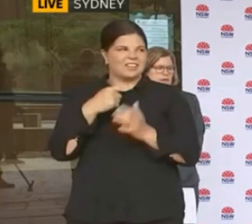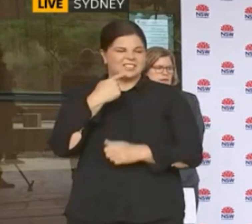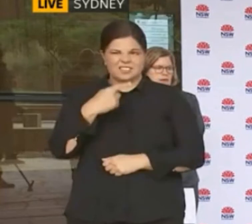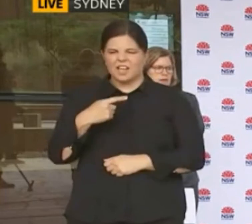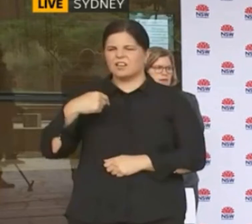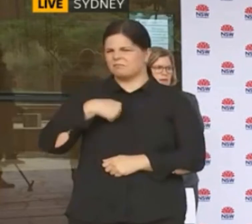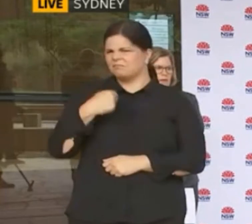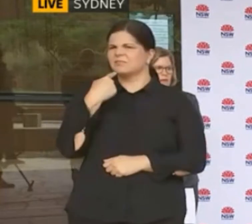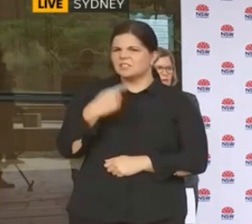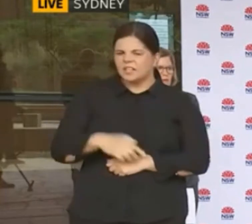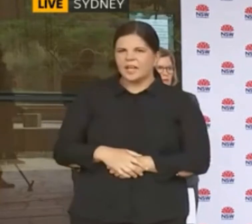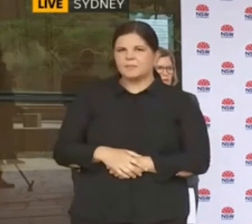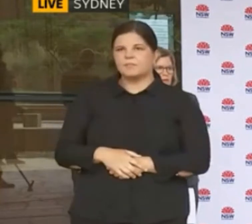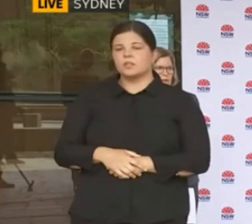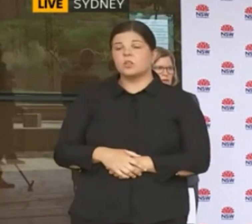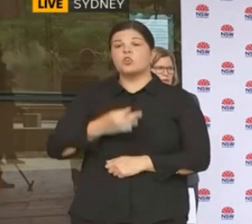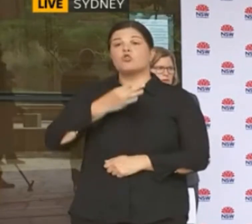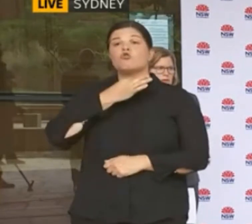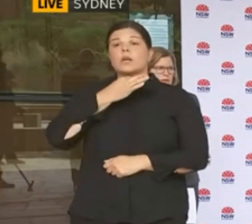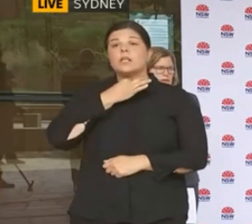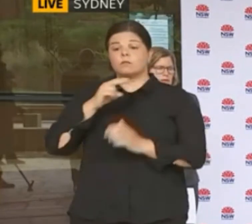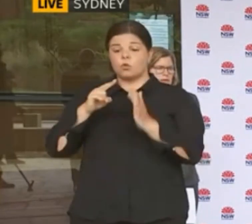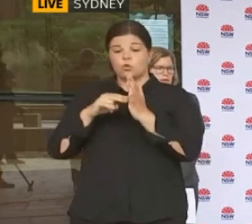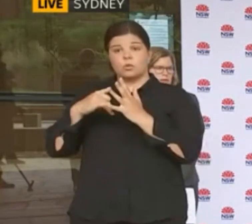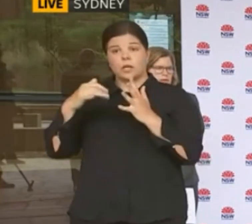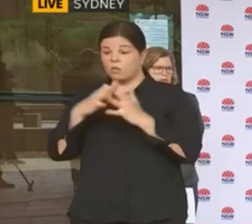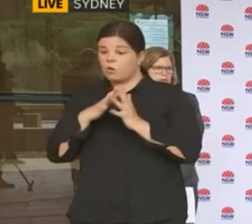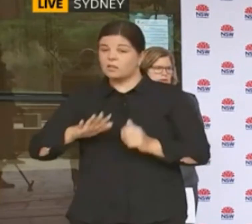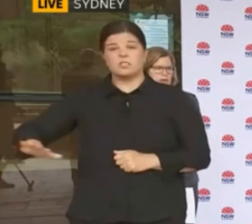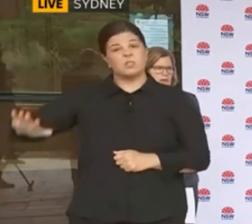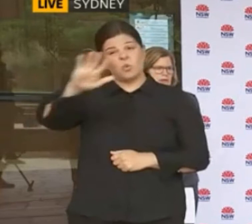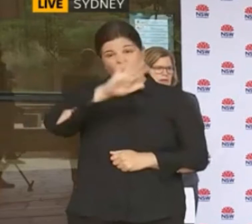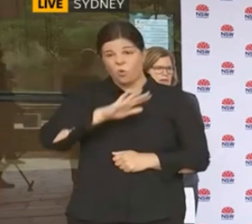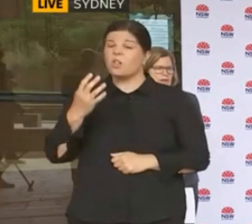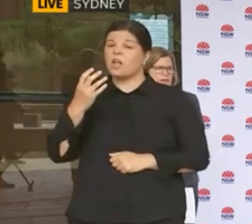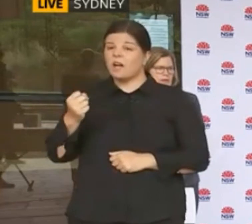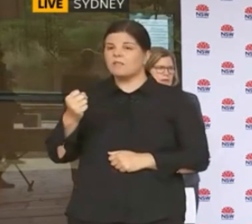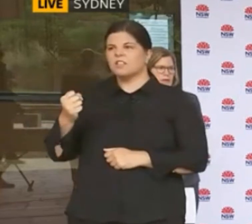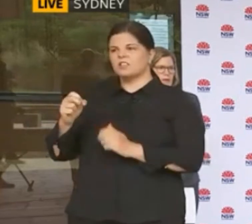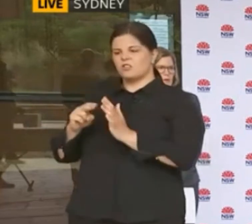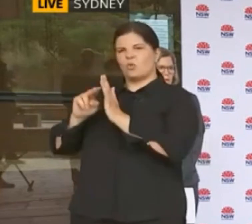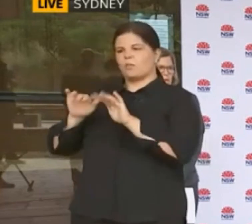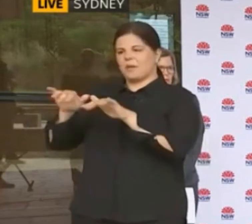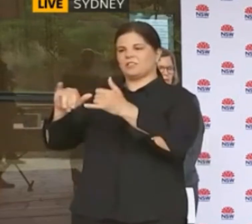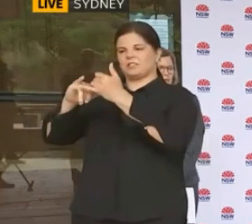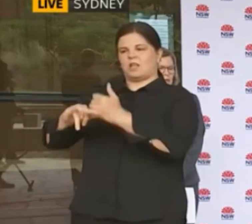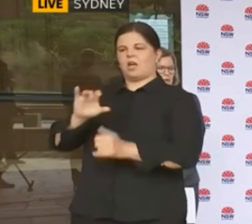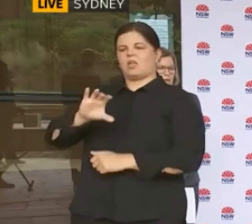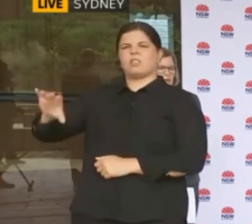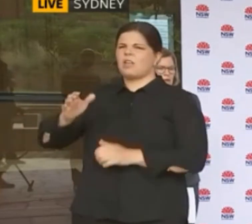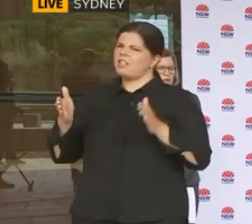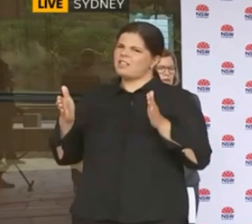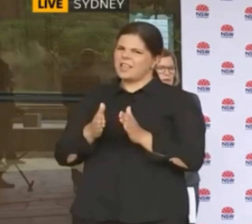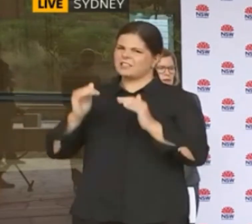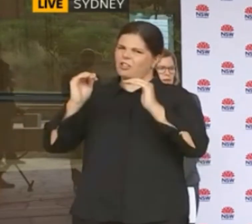and Greater New South Wales is almost as high as the southern bit of the northern beaches. Not quite there yet, but